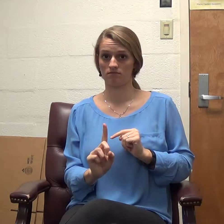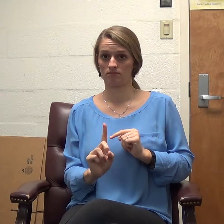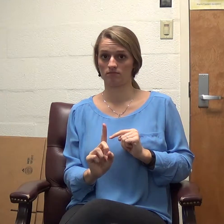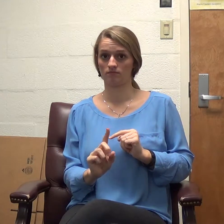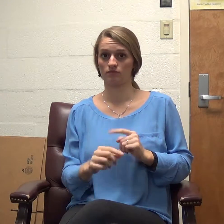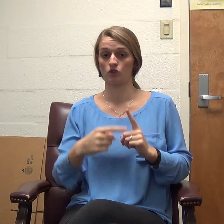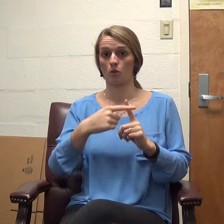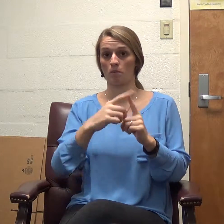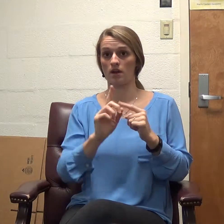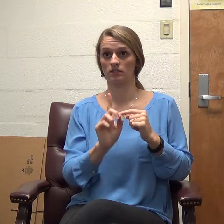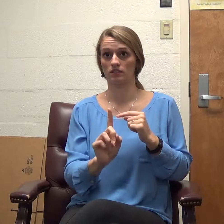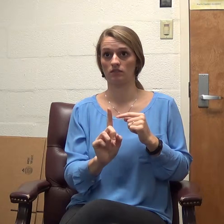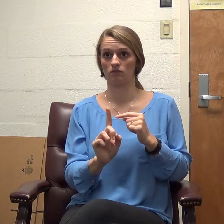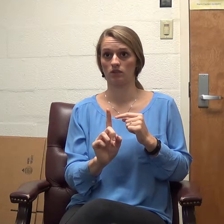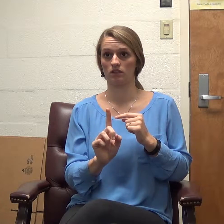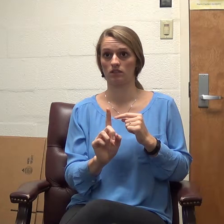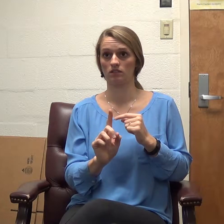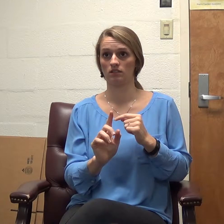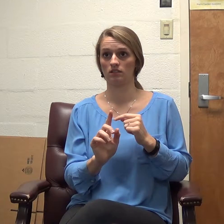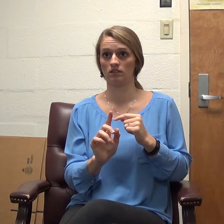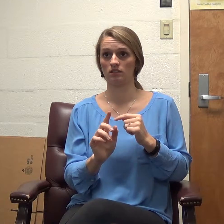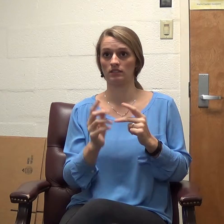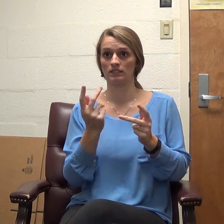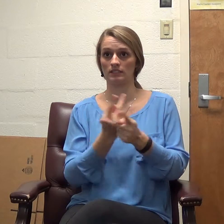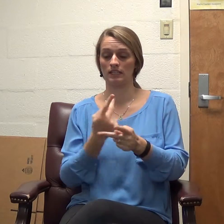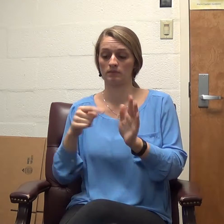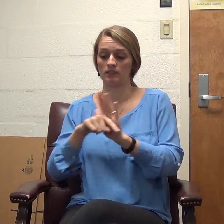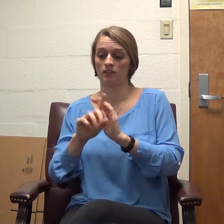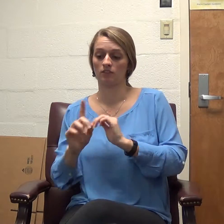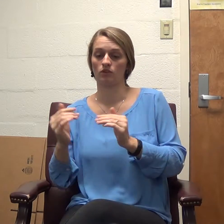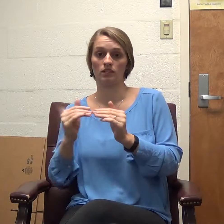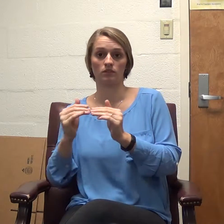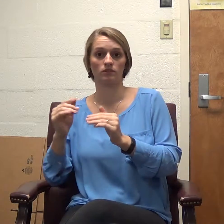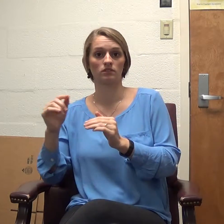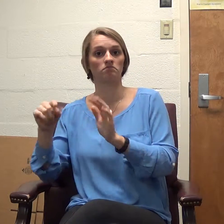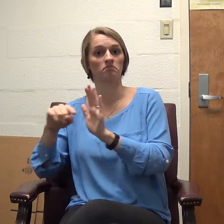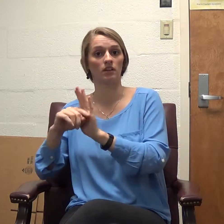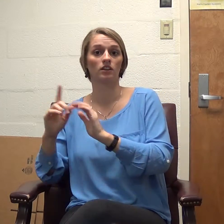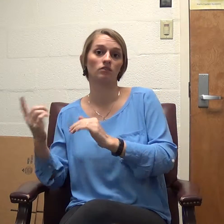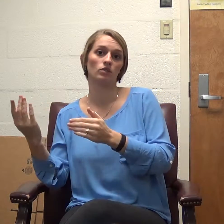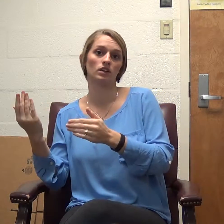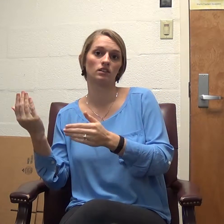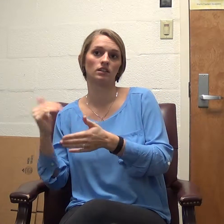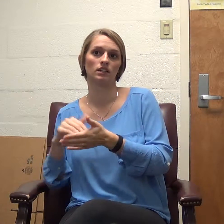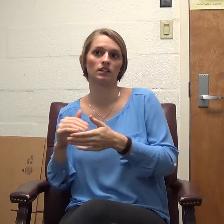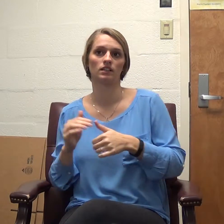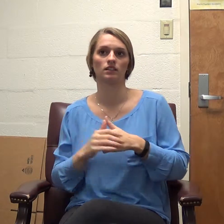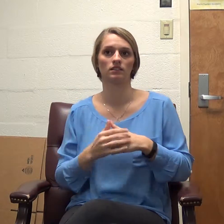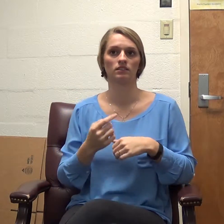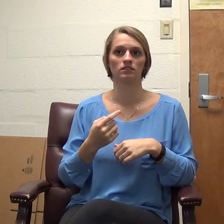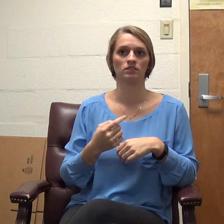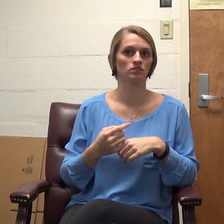what negative 1 to the 51st power is. 51 is odd. We know that that is equal